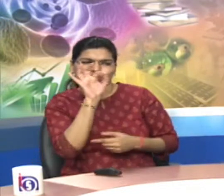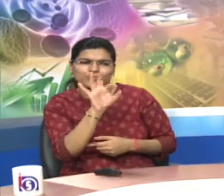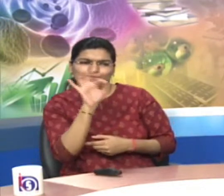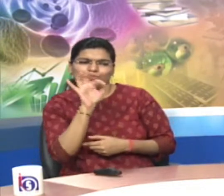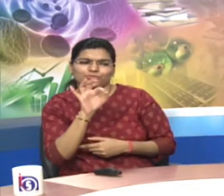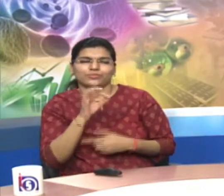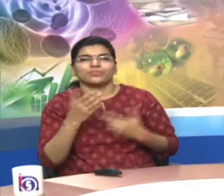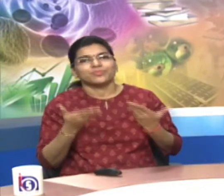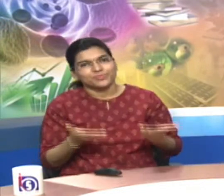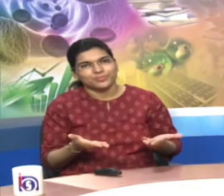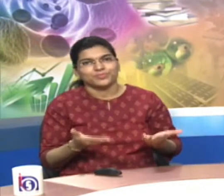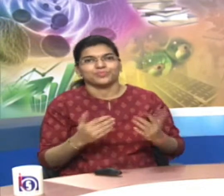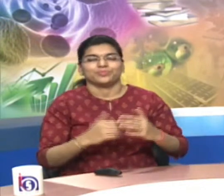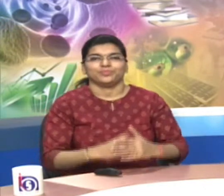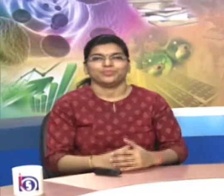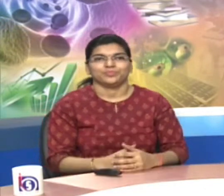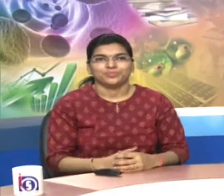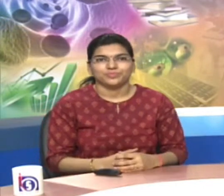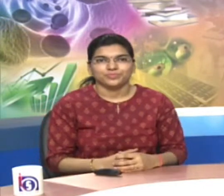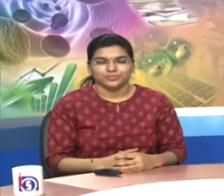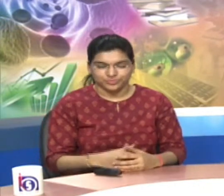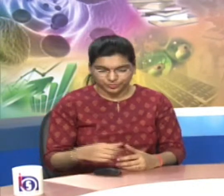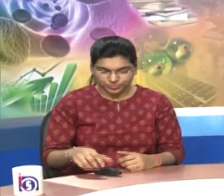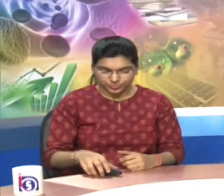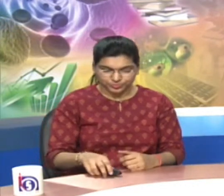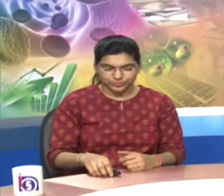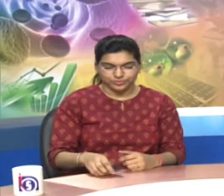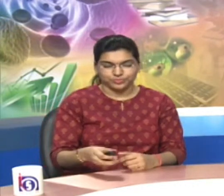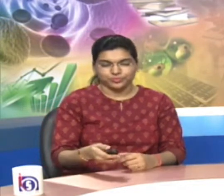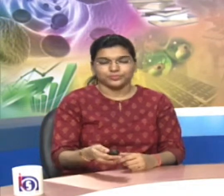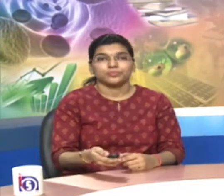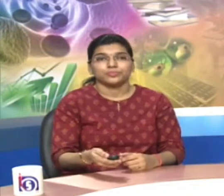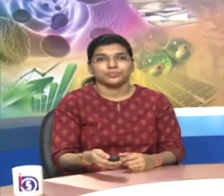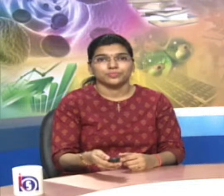the style of the date can be changed as per your choice.